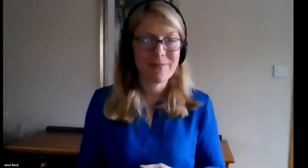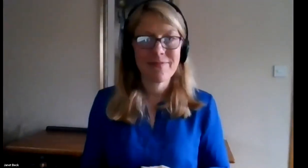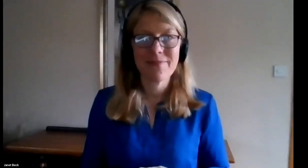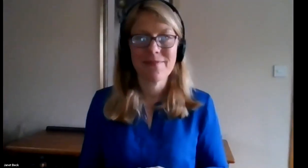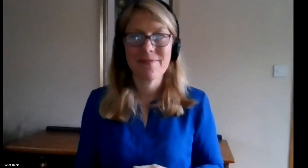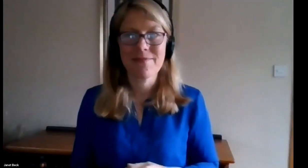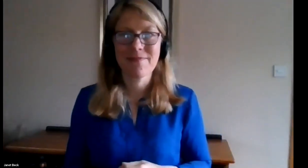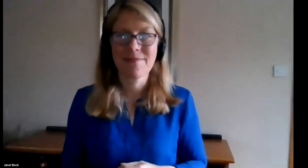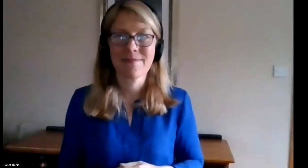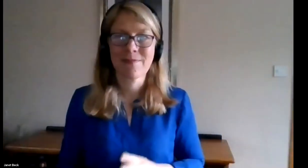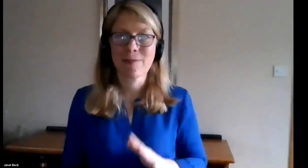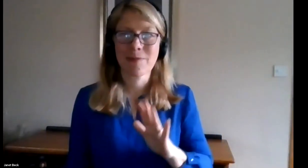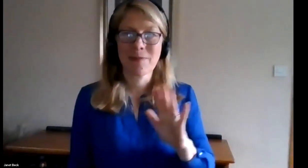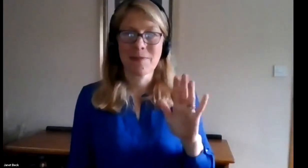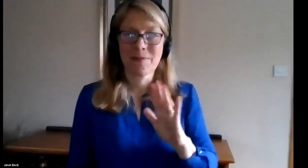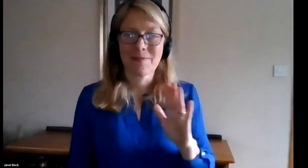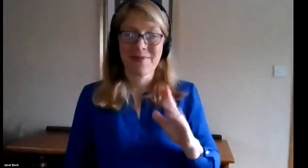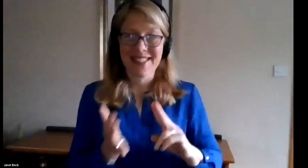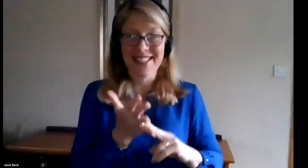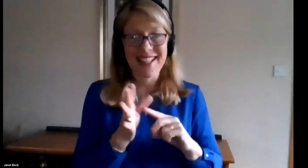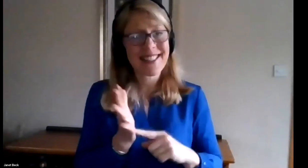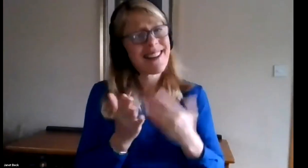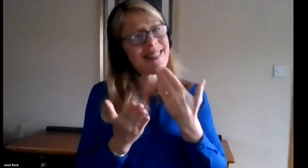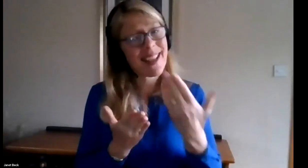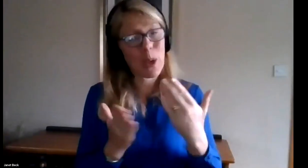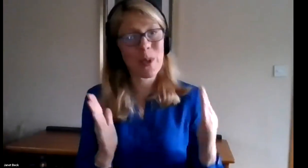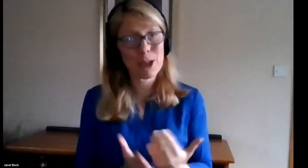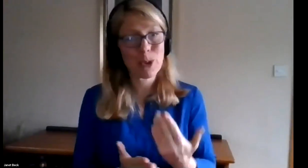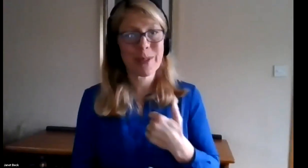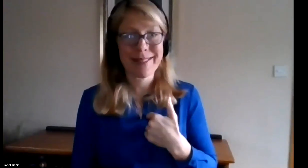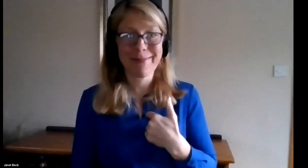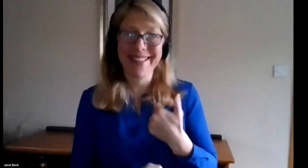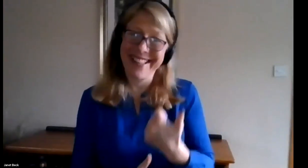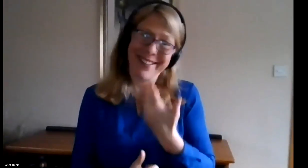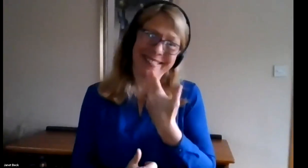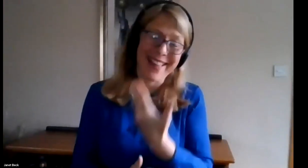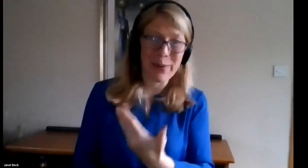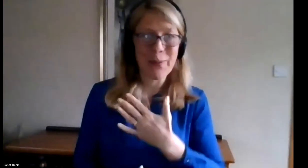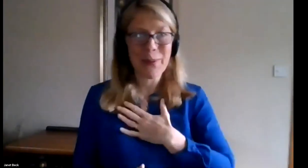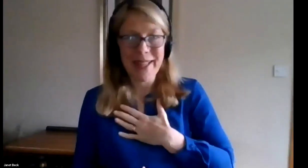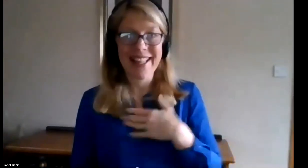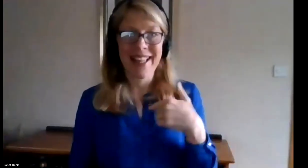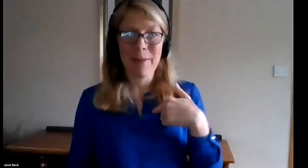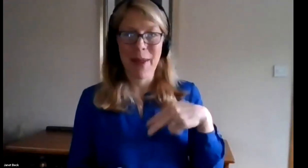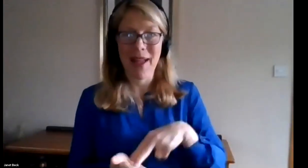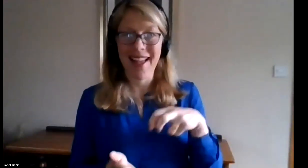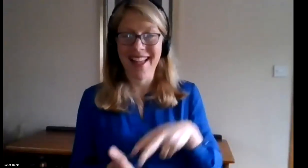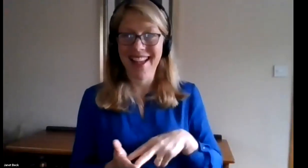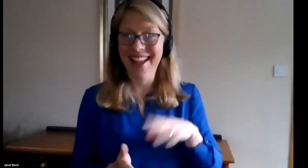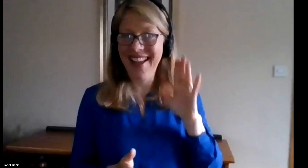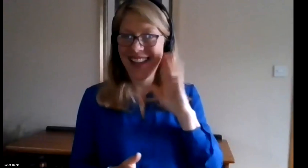Thank you so much, Ali, for this very wonderful introduction of me. I'm very delighted to hear so many